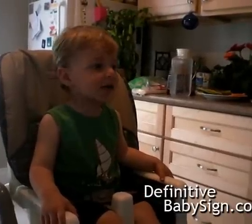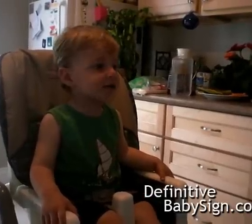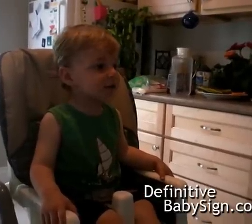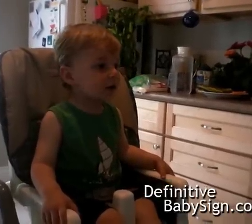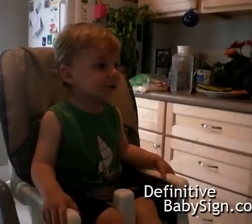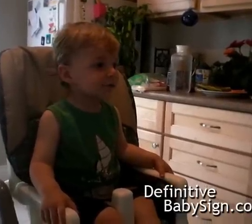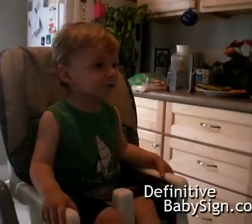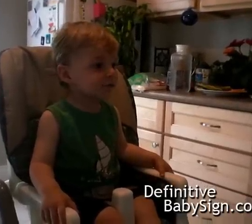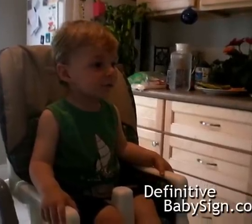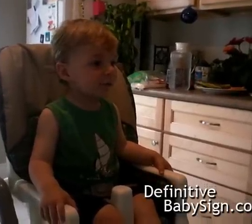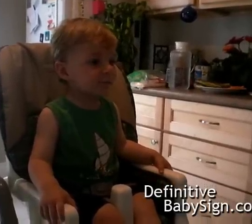Pickles?